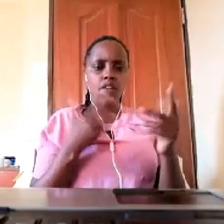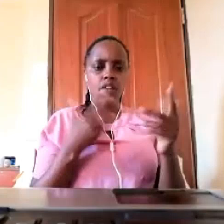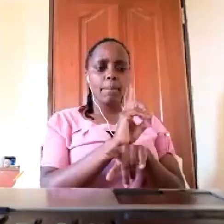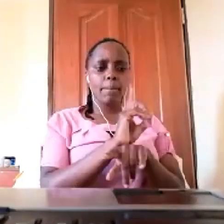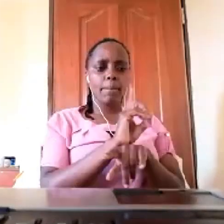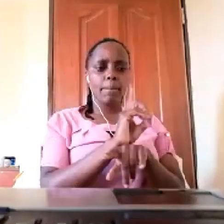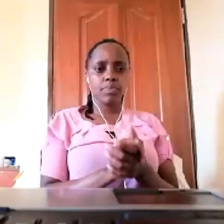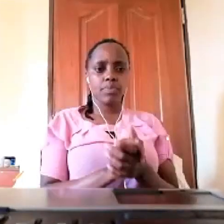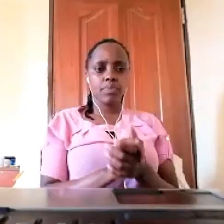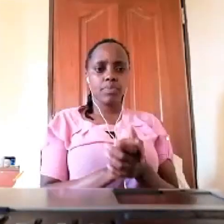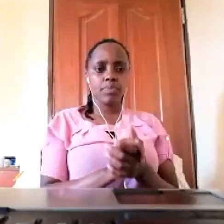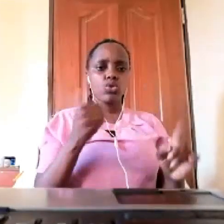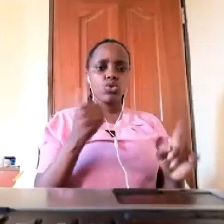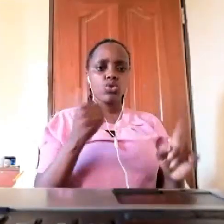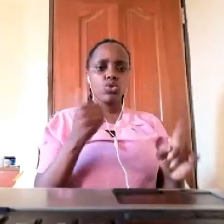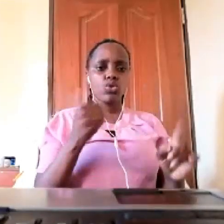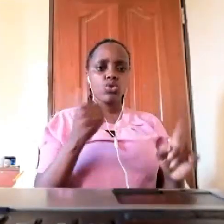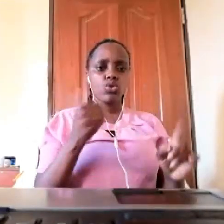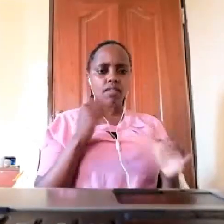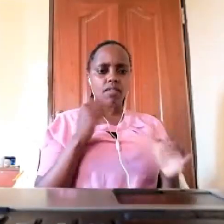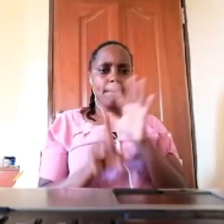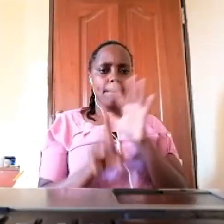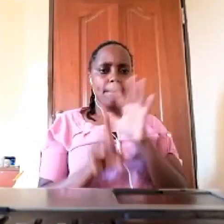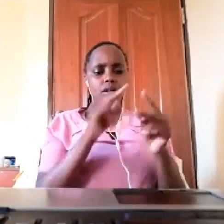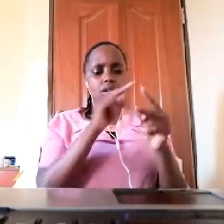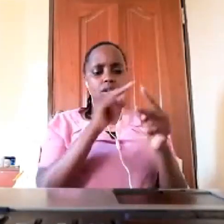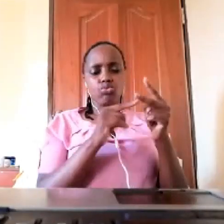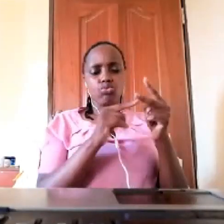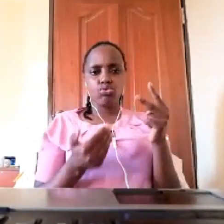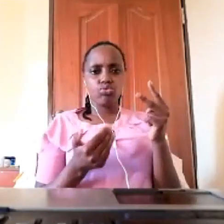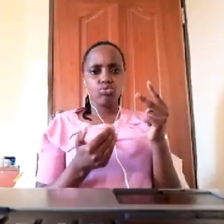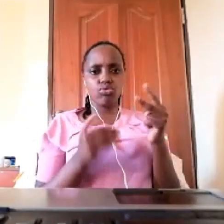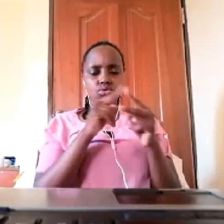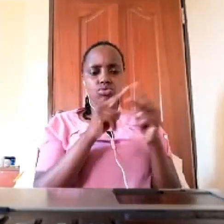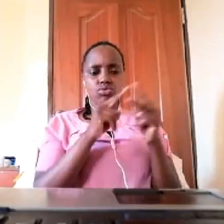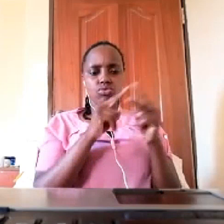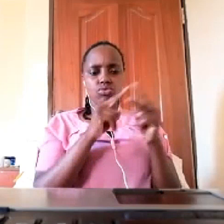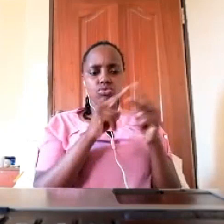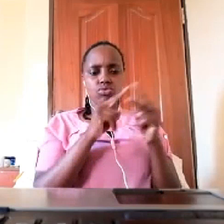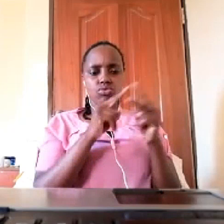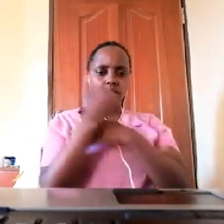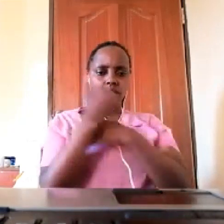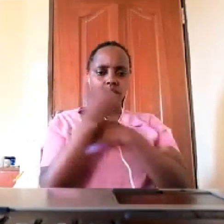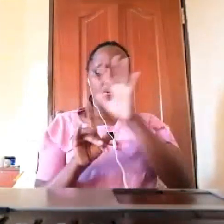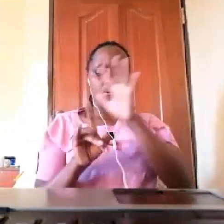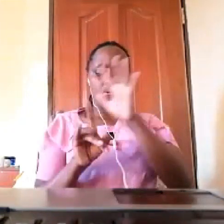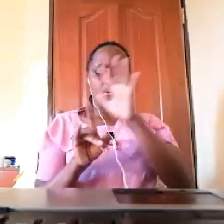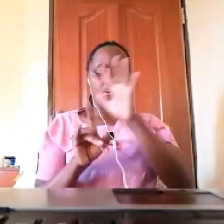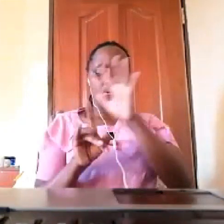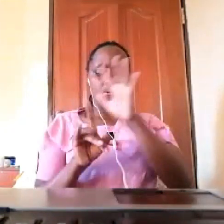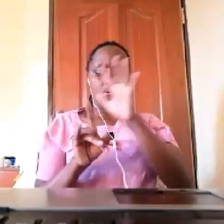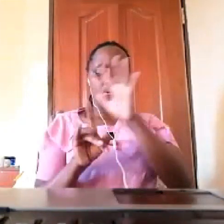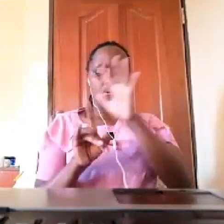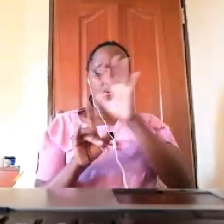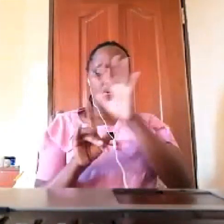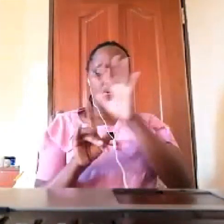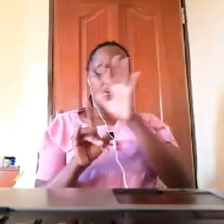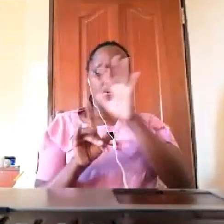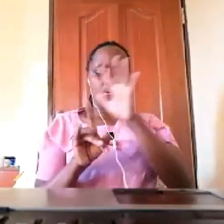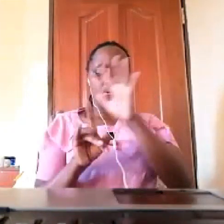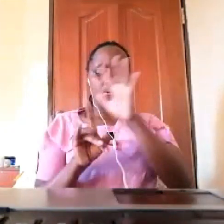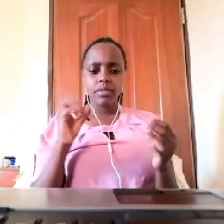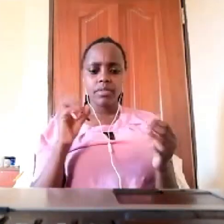there is a question raised by two colleagues whether the committee